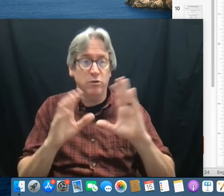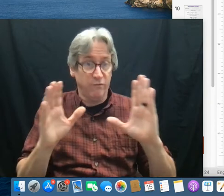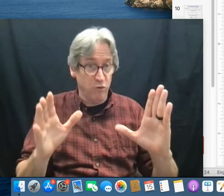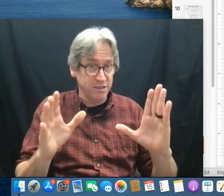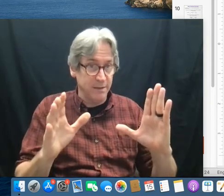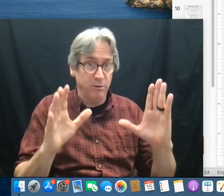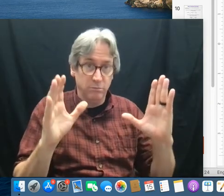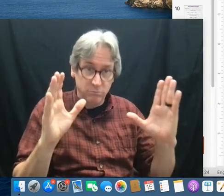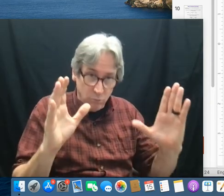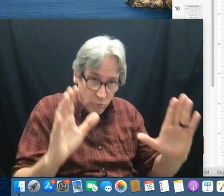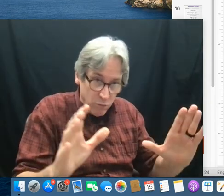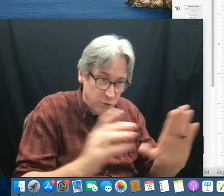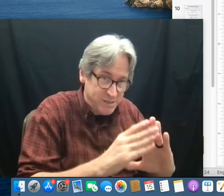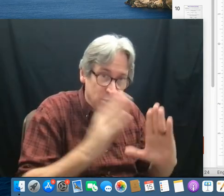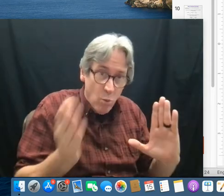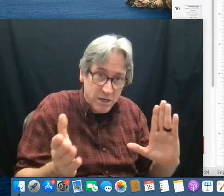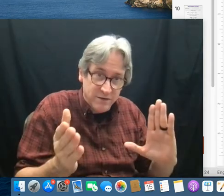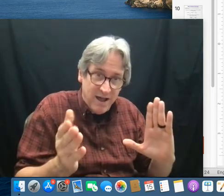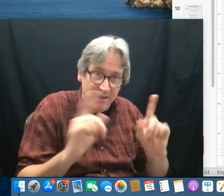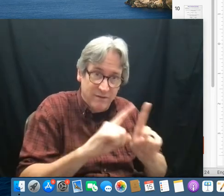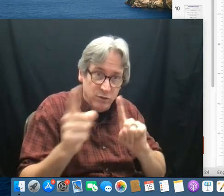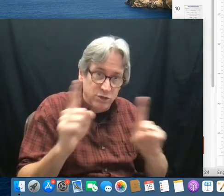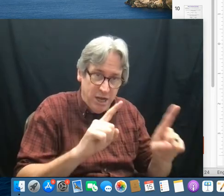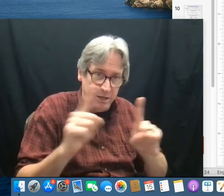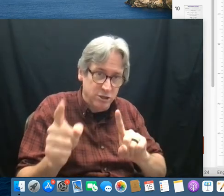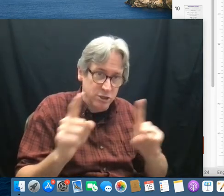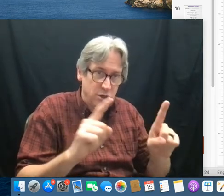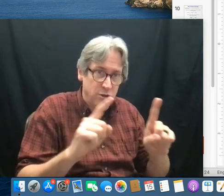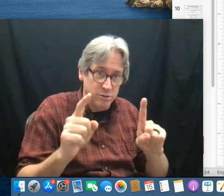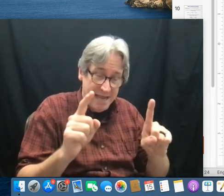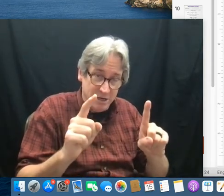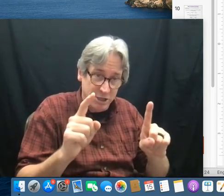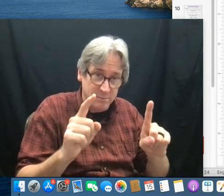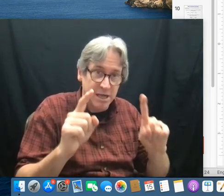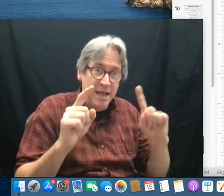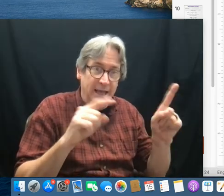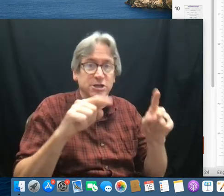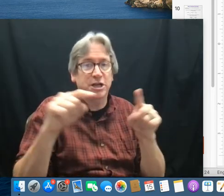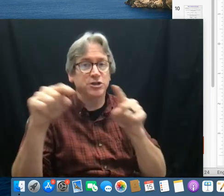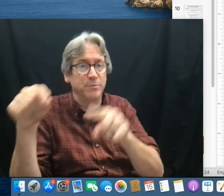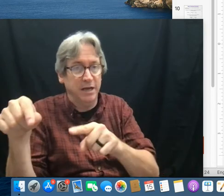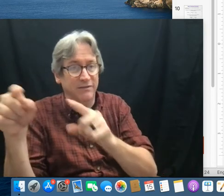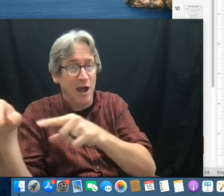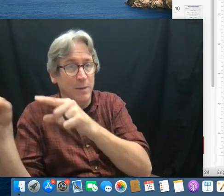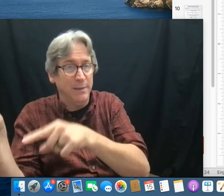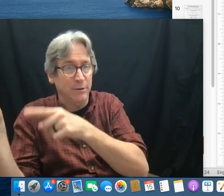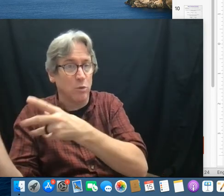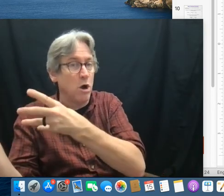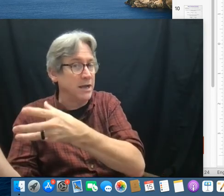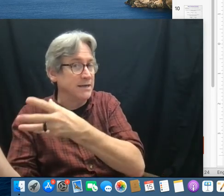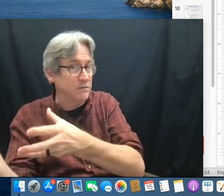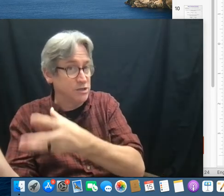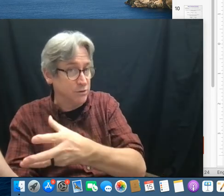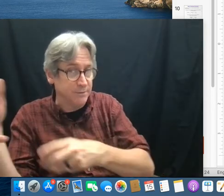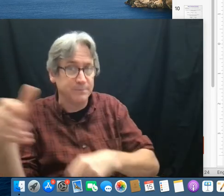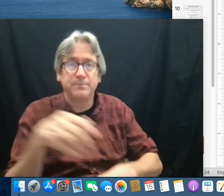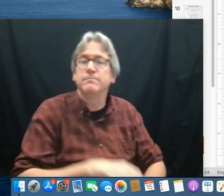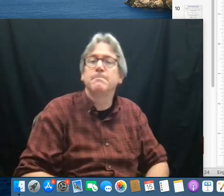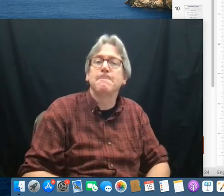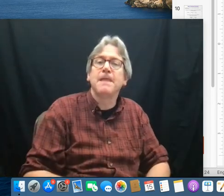street looks like one person hopping and popping up, right? So some hand shapes don't